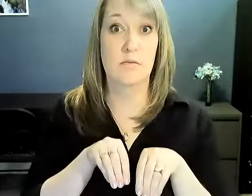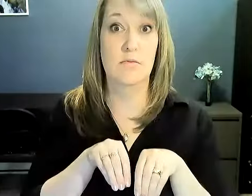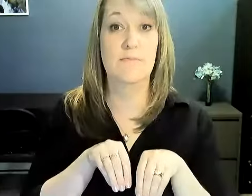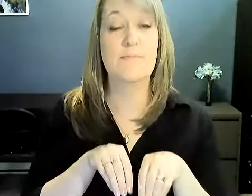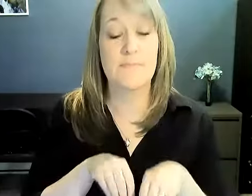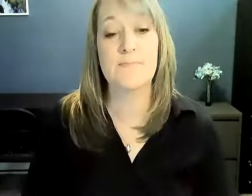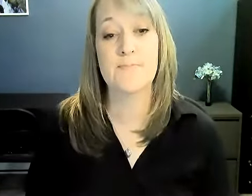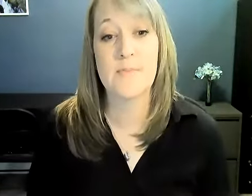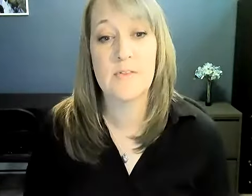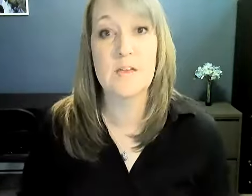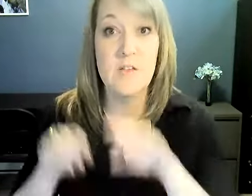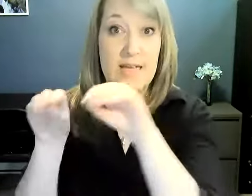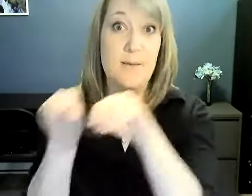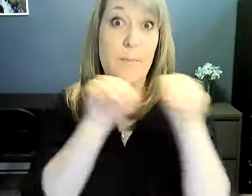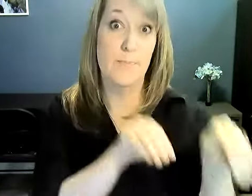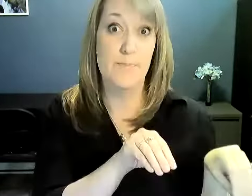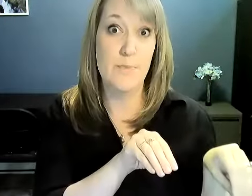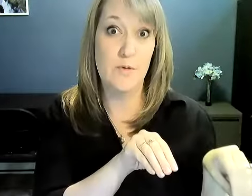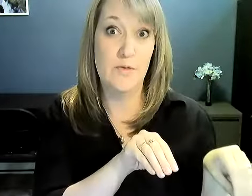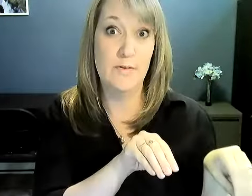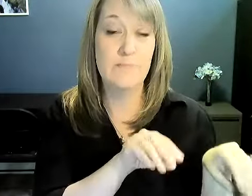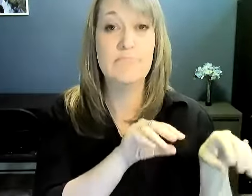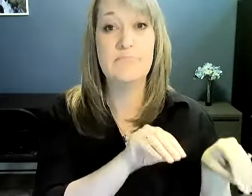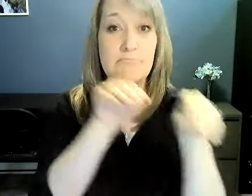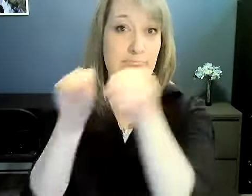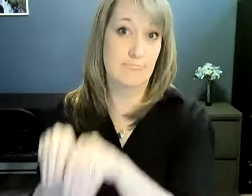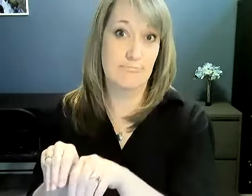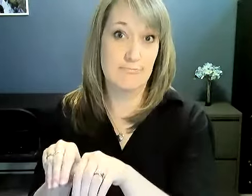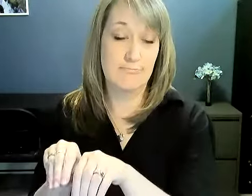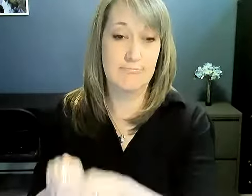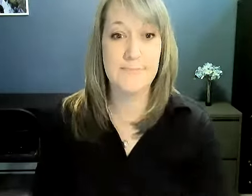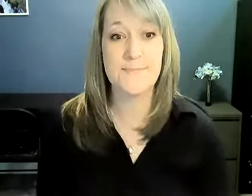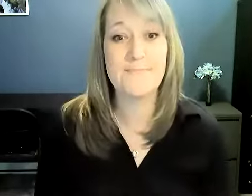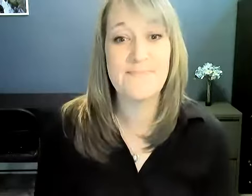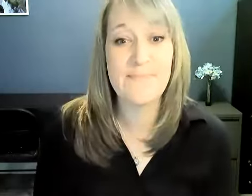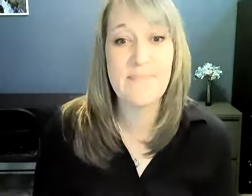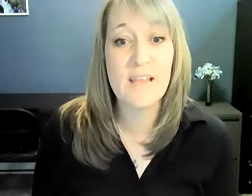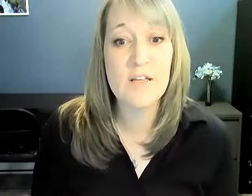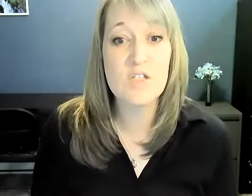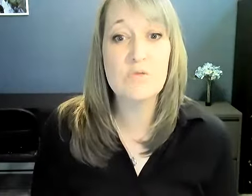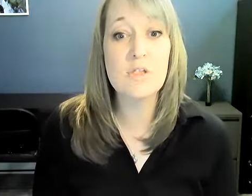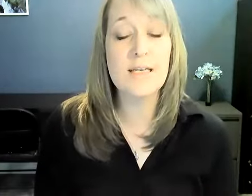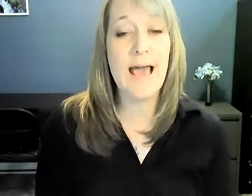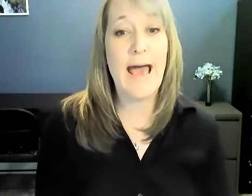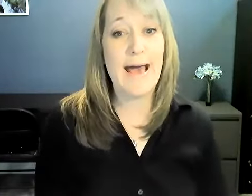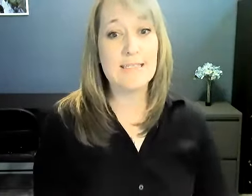So that's move. to look at.